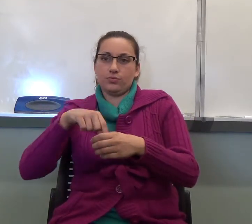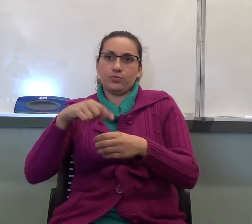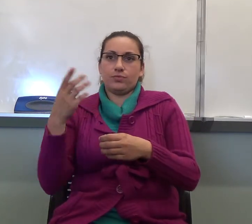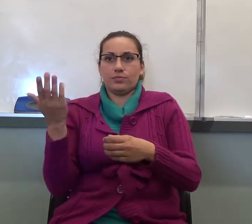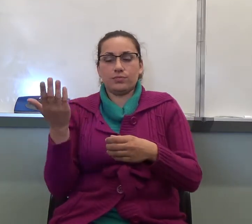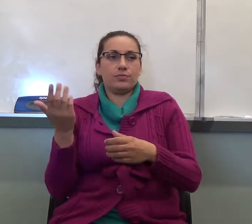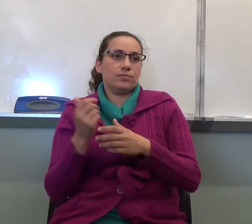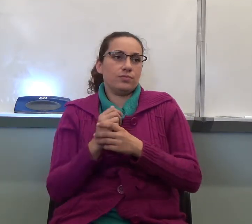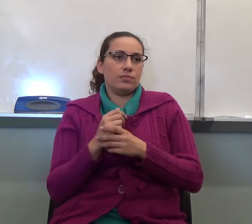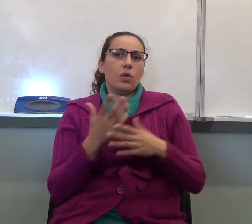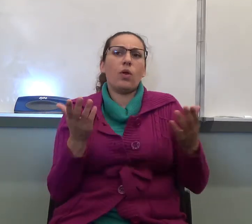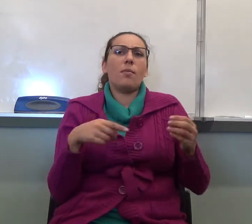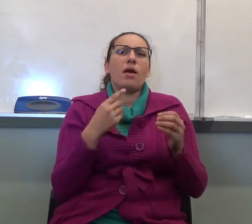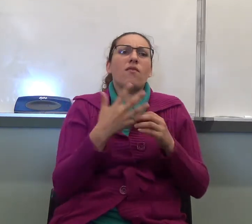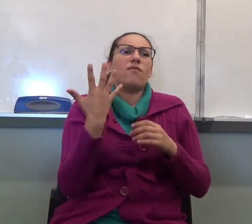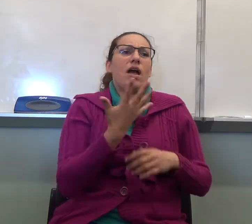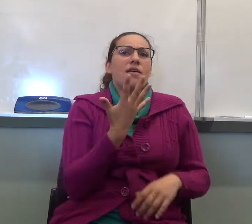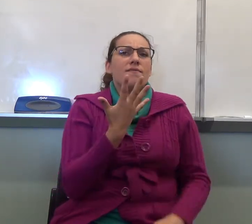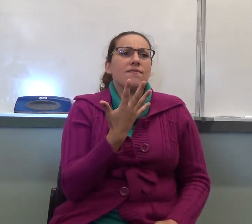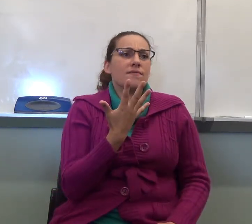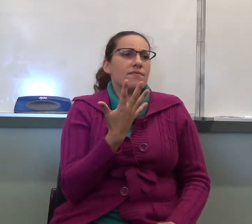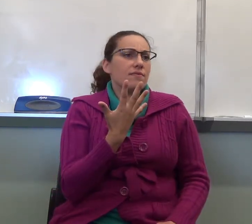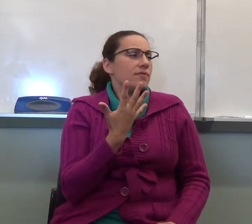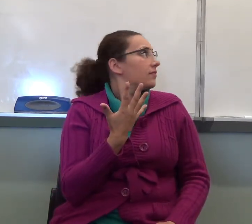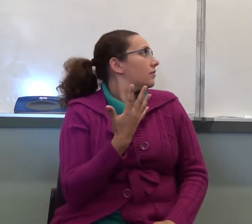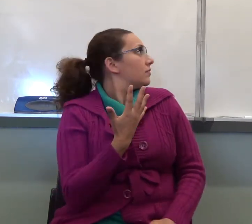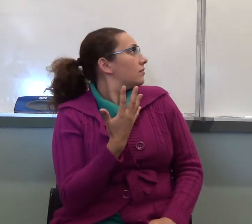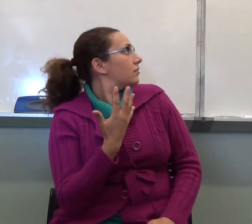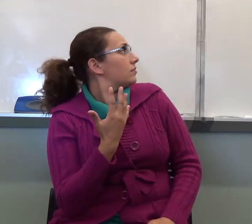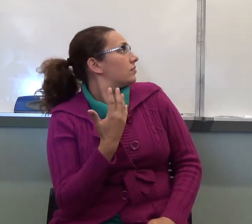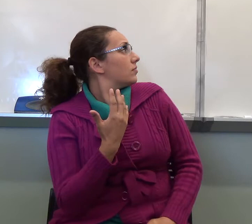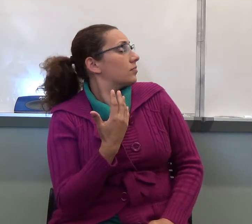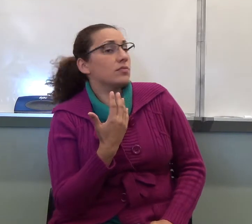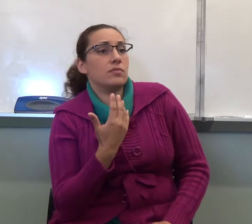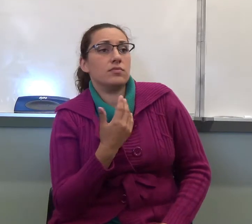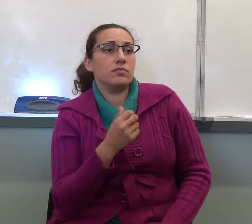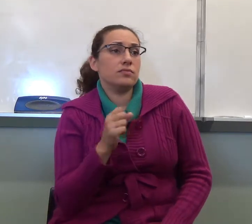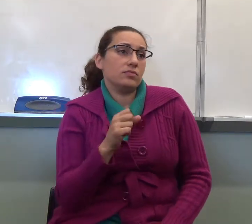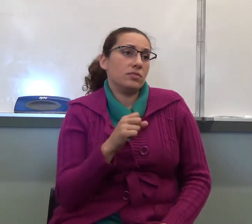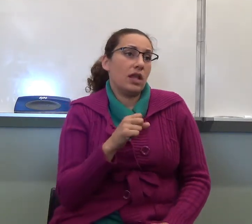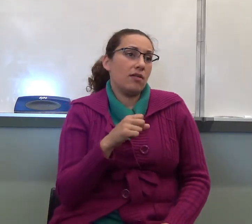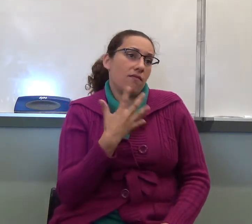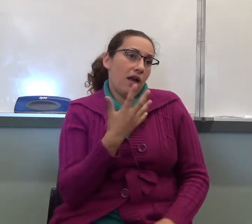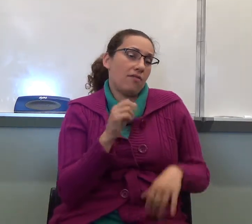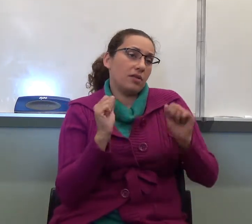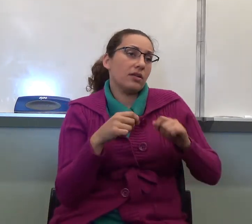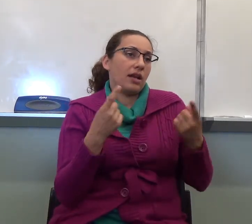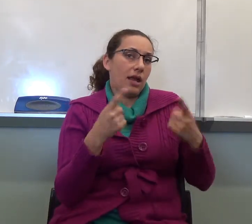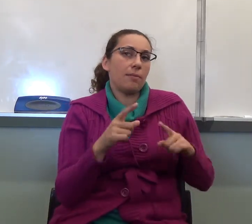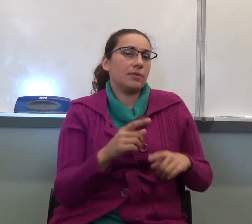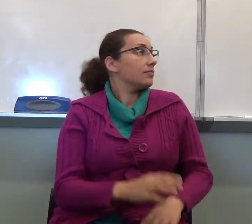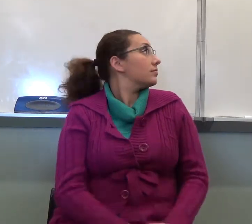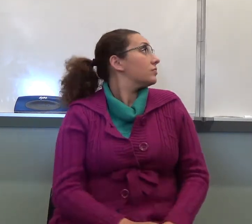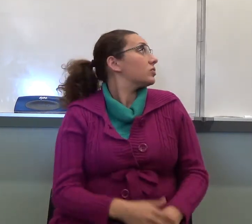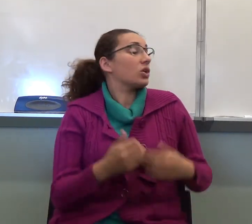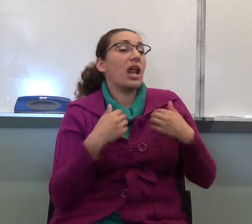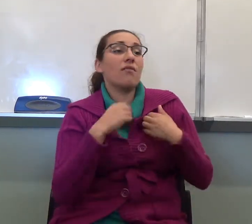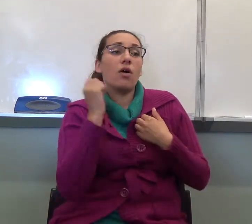And how about a 5? 4 on one, 1 on the other. Yeah, you could. In fact, you could get all these numbers all the way up